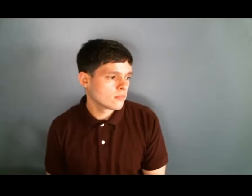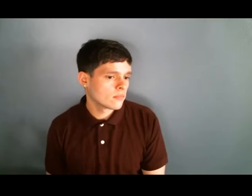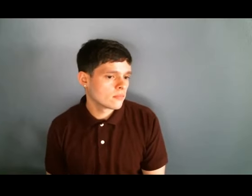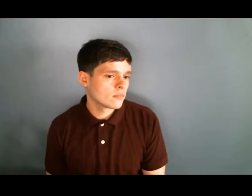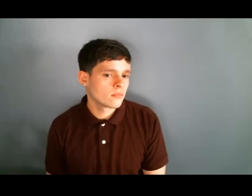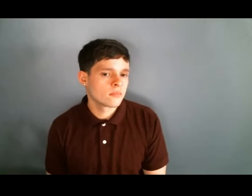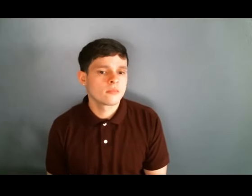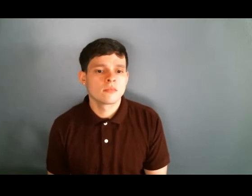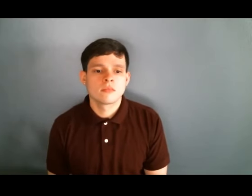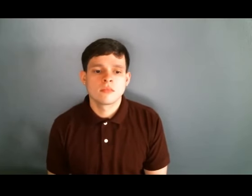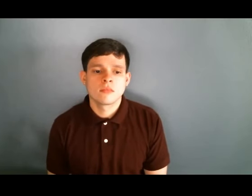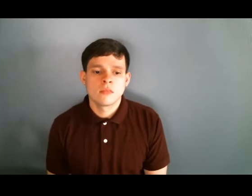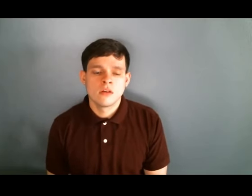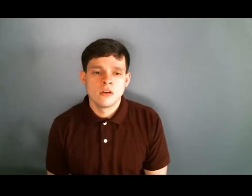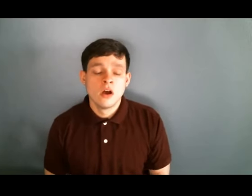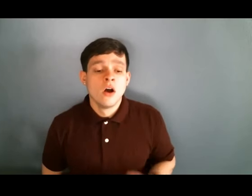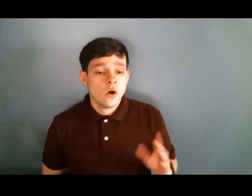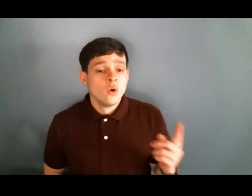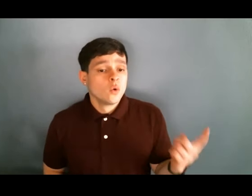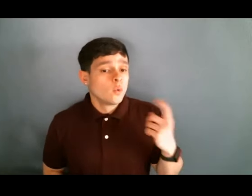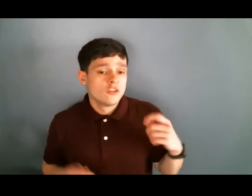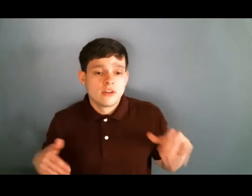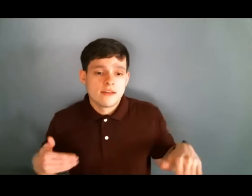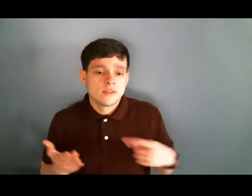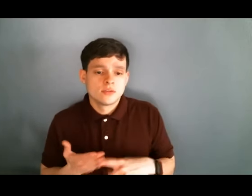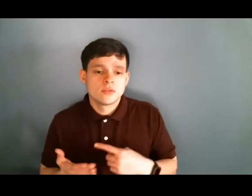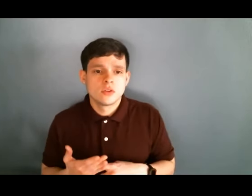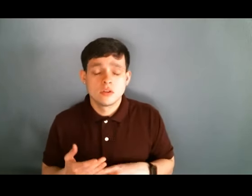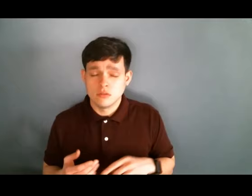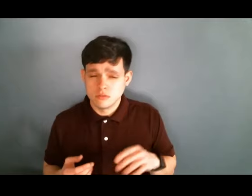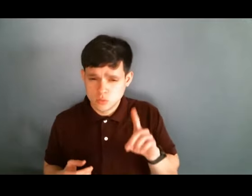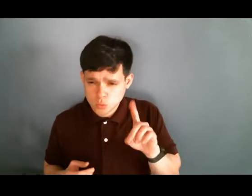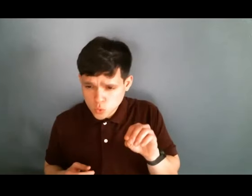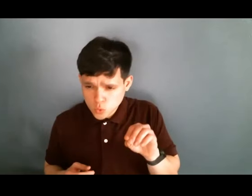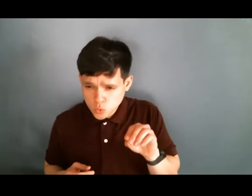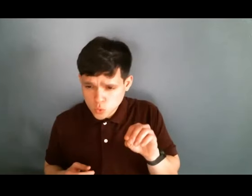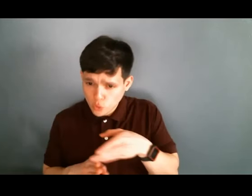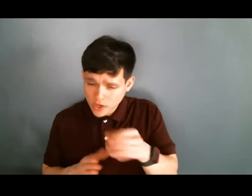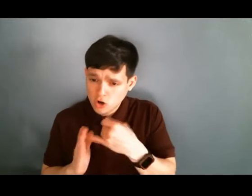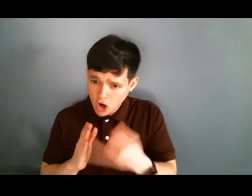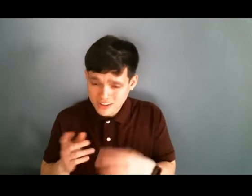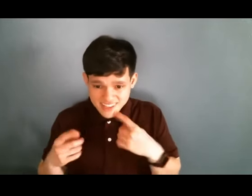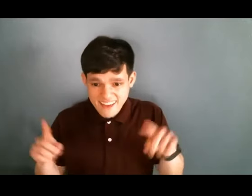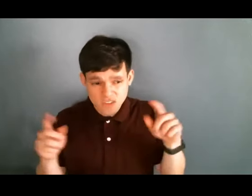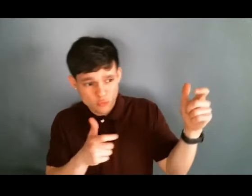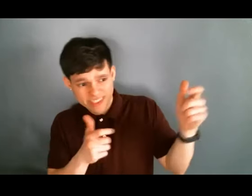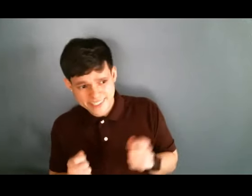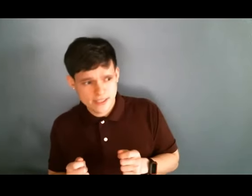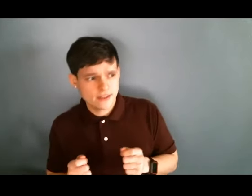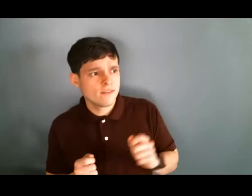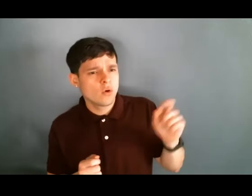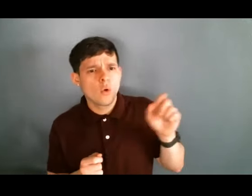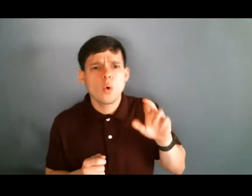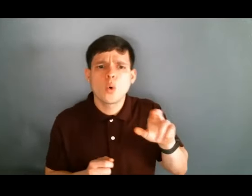Here's a question, seems like something I haven't addressed. Do early career artists ever receive this award, or is this award more for those who have clout or